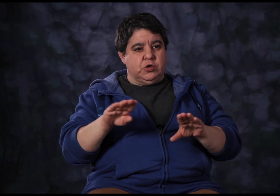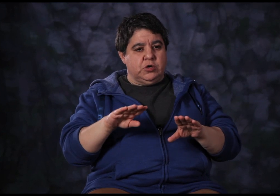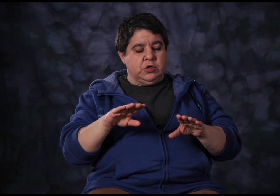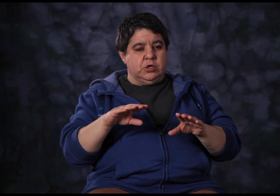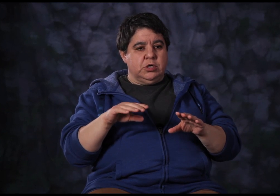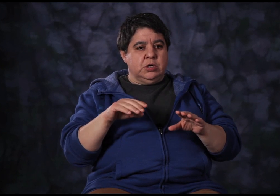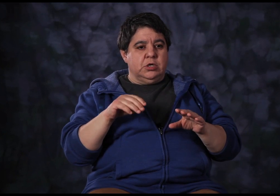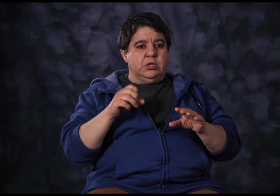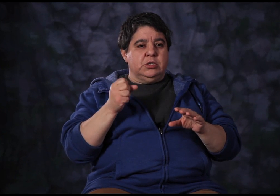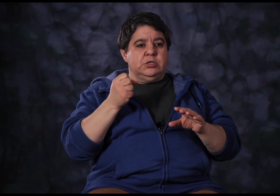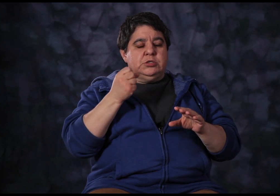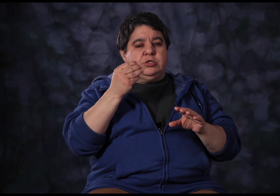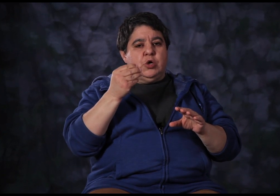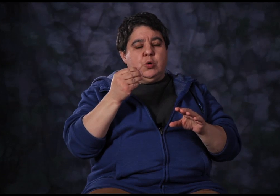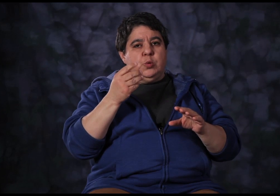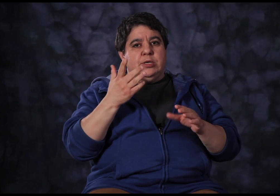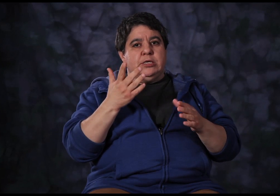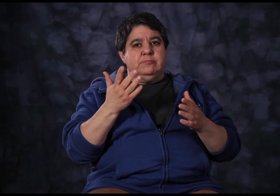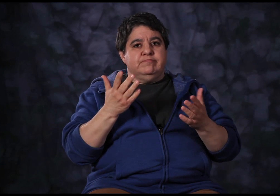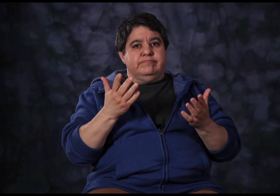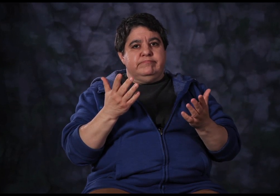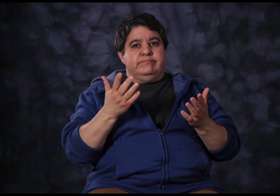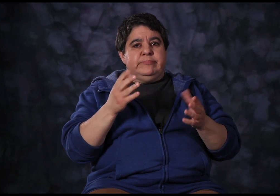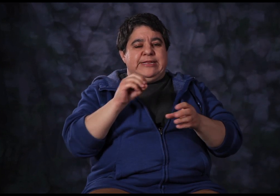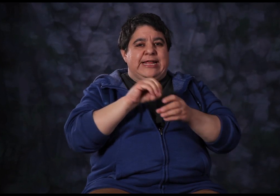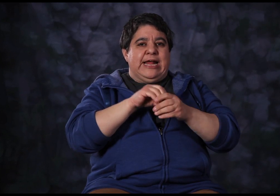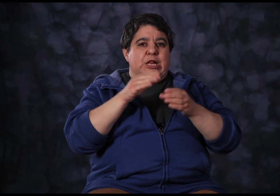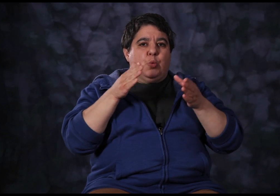those types of self-harming behaviors and the harming of other people.